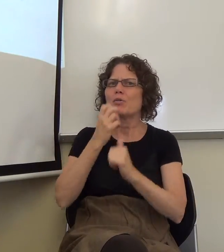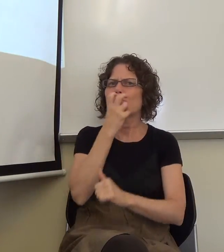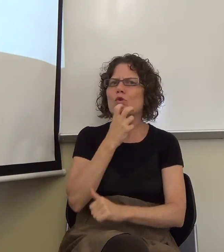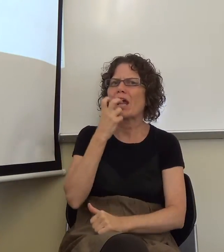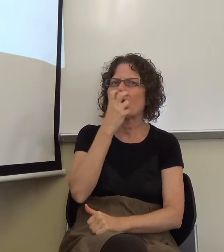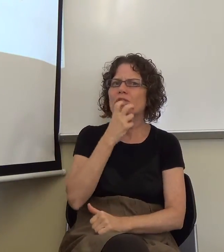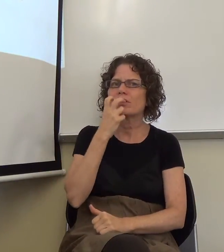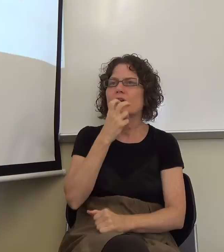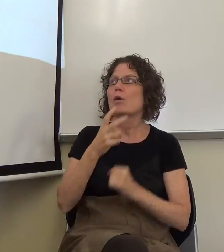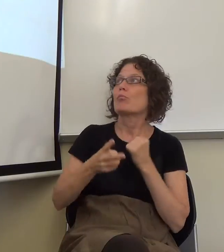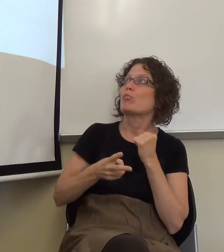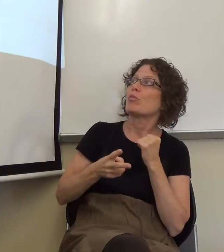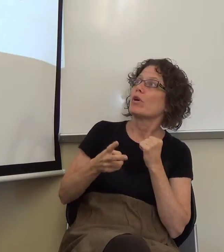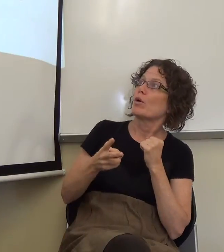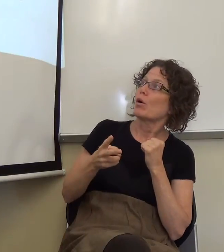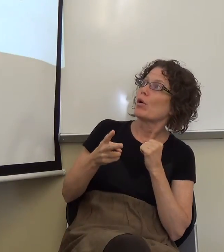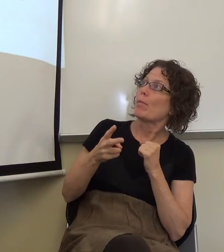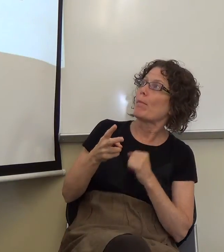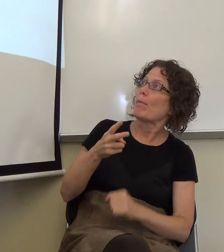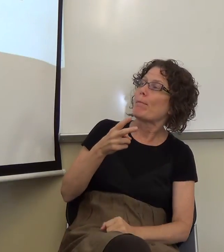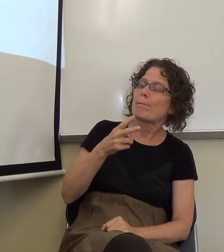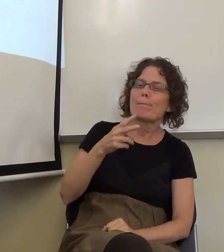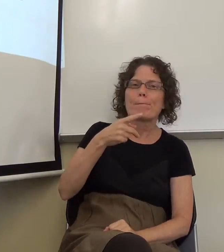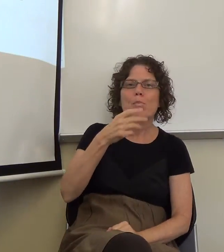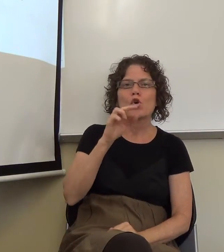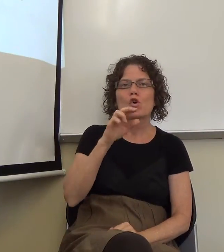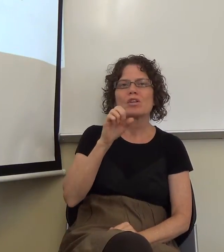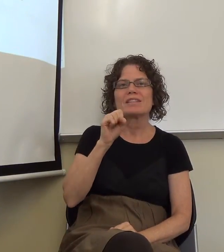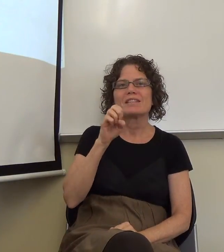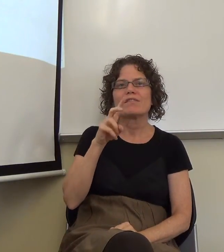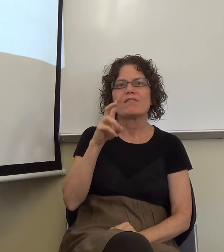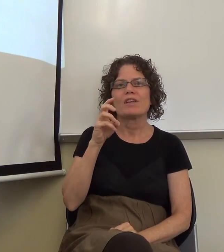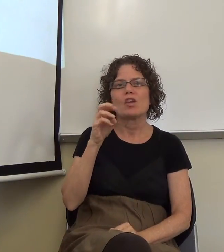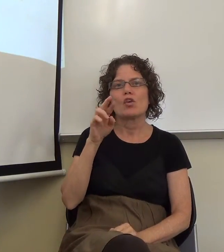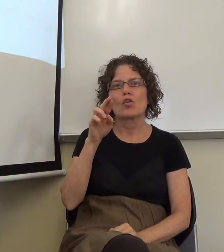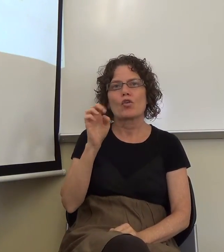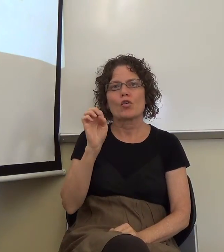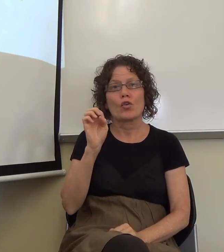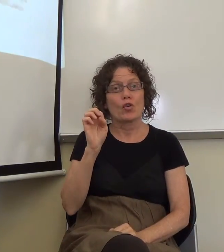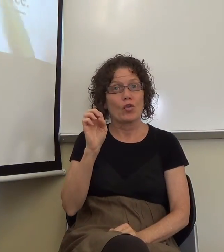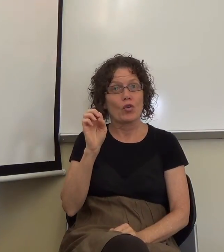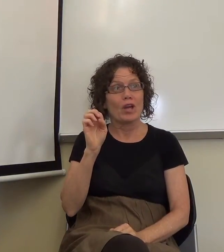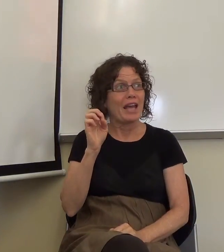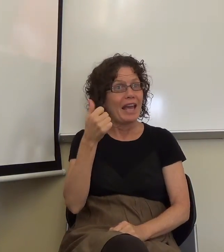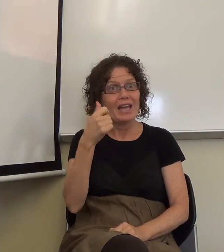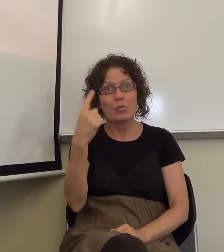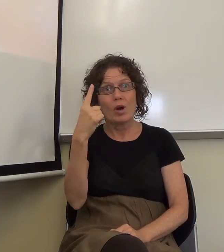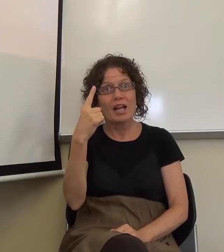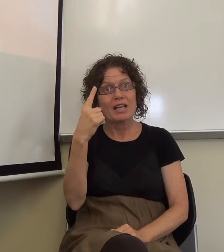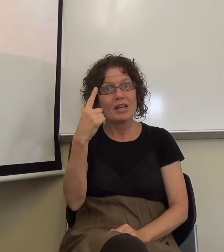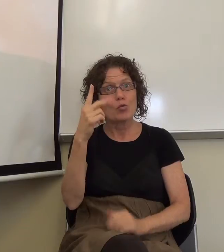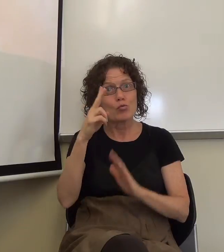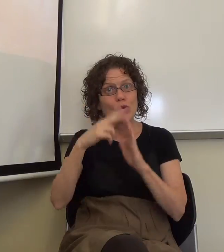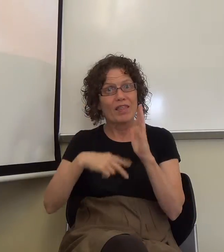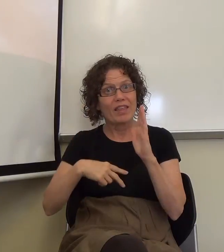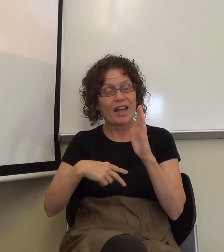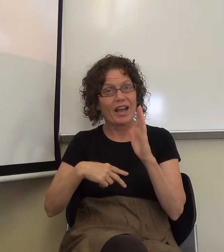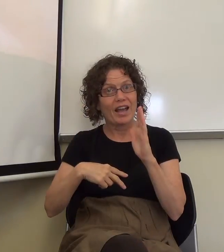Persevere. Okay, persevere. Did anyone read that as, this is another one of